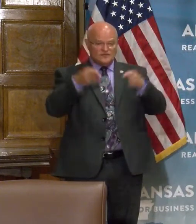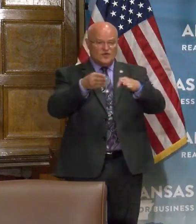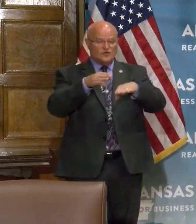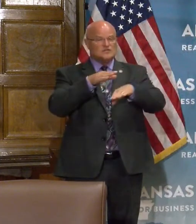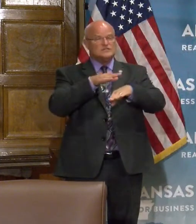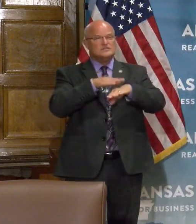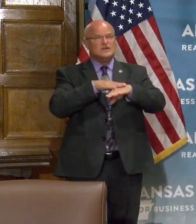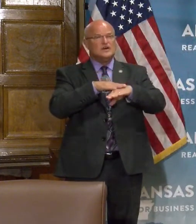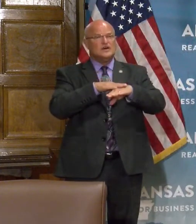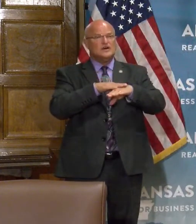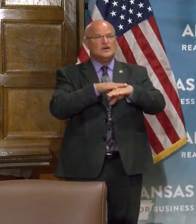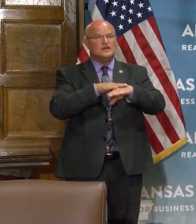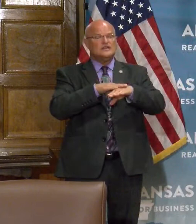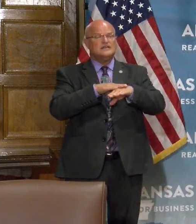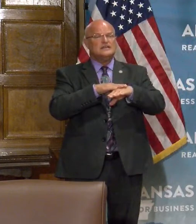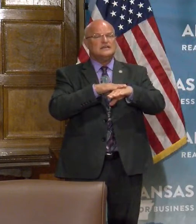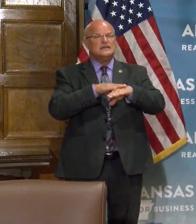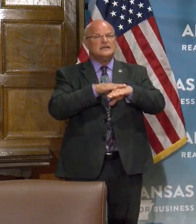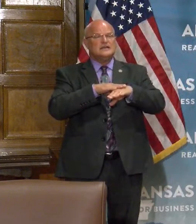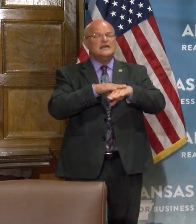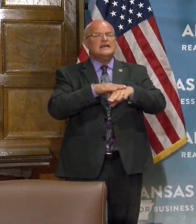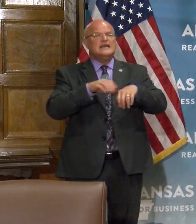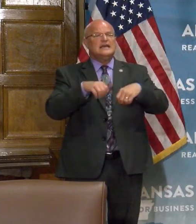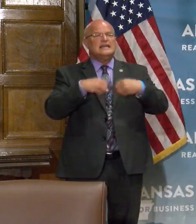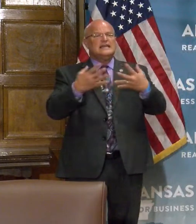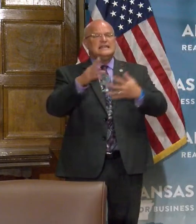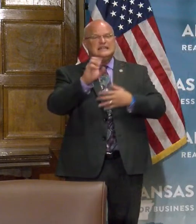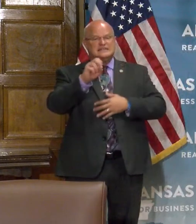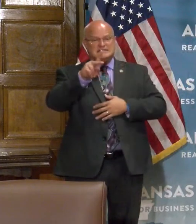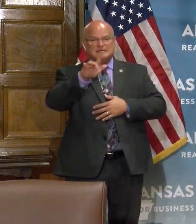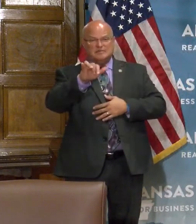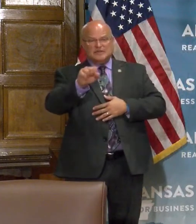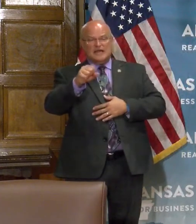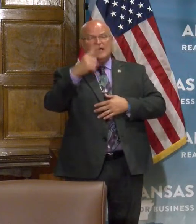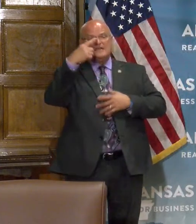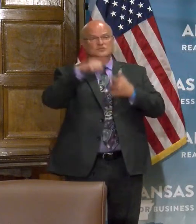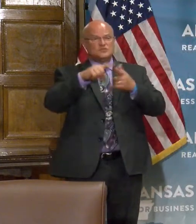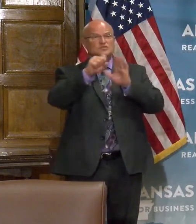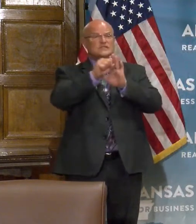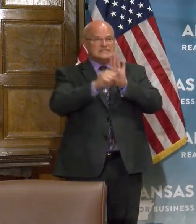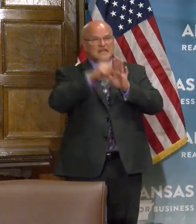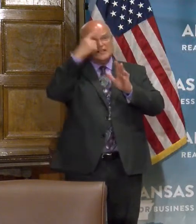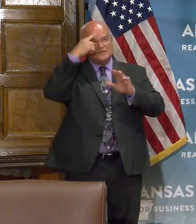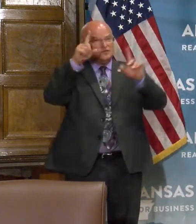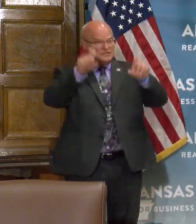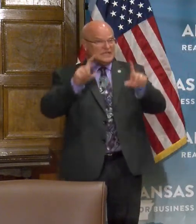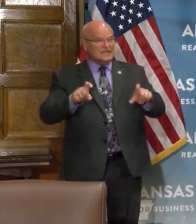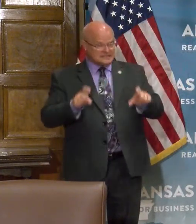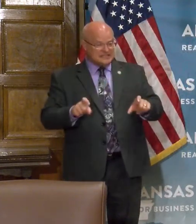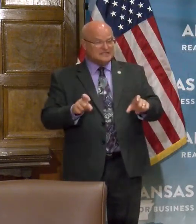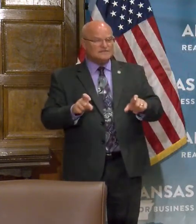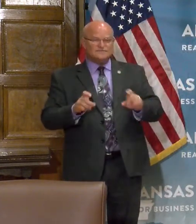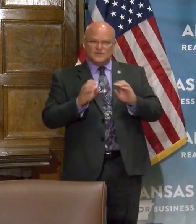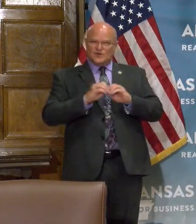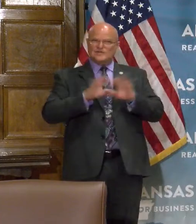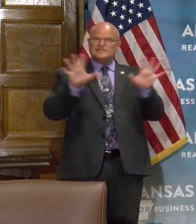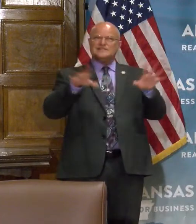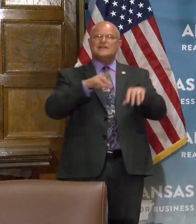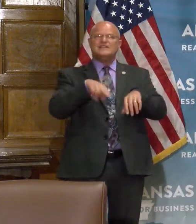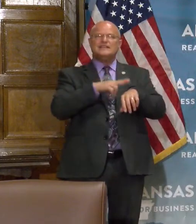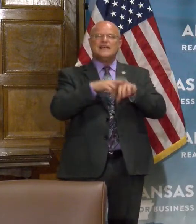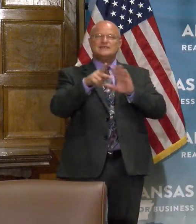on delivering testing supplies to the states. And so it's clear the